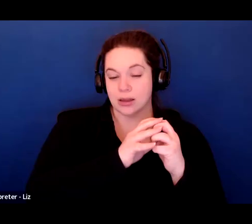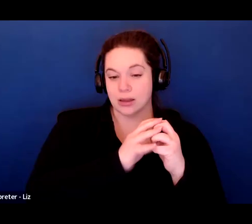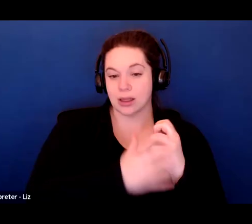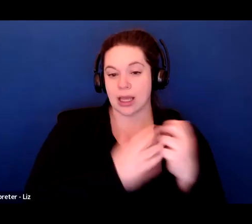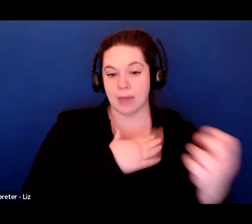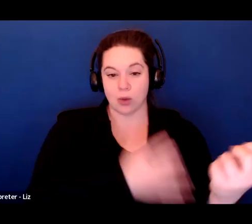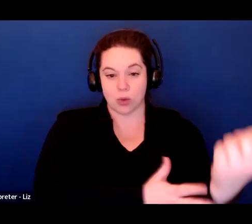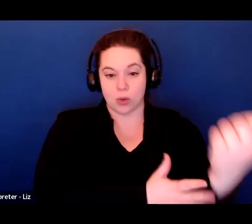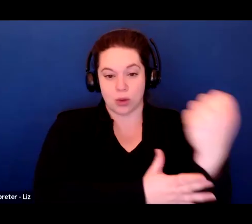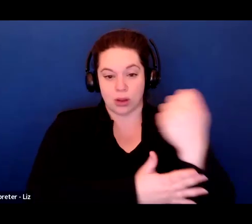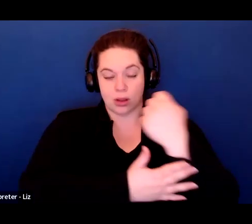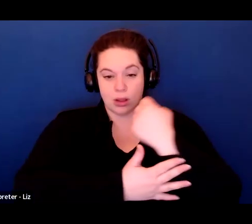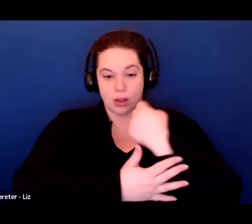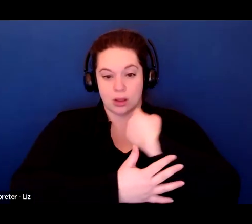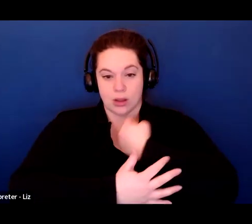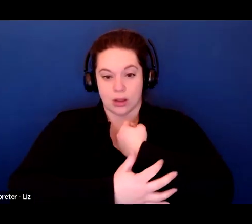part usually